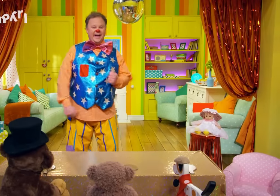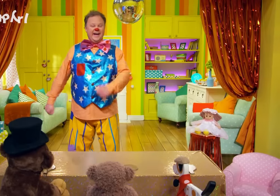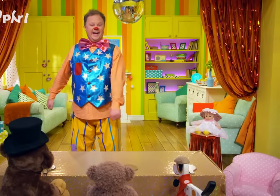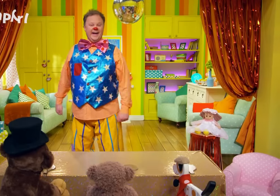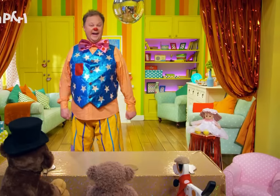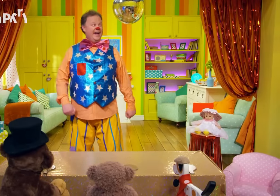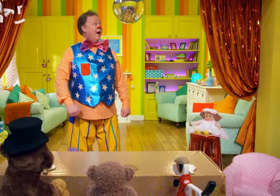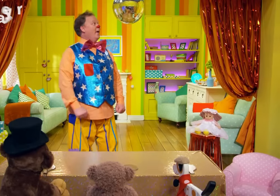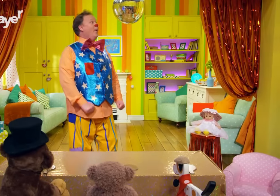Ladies and gentlemen,